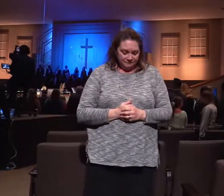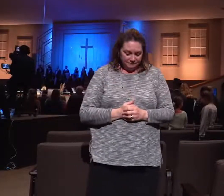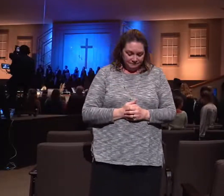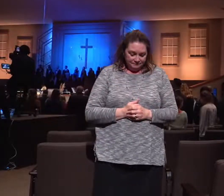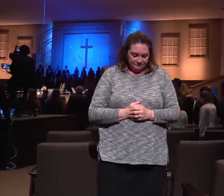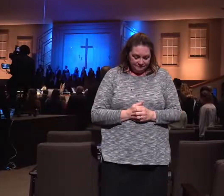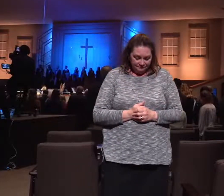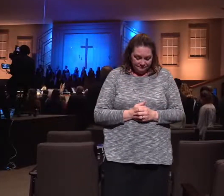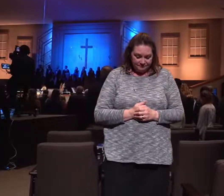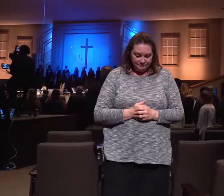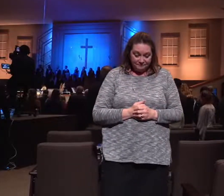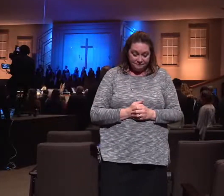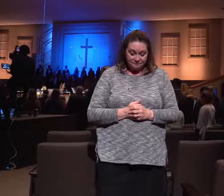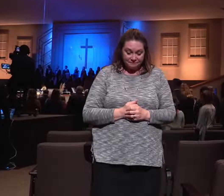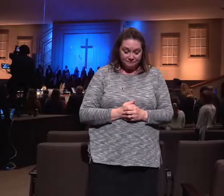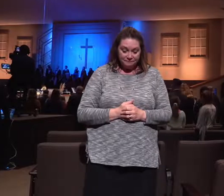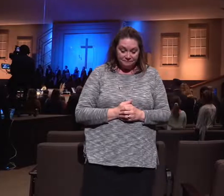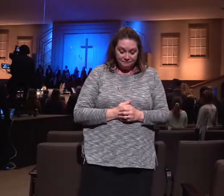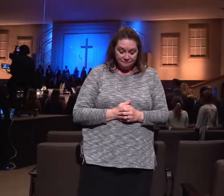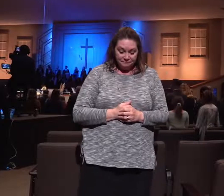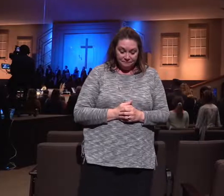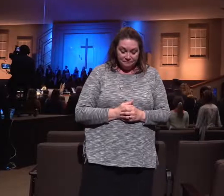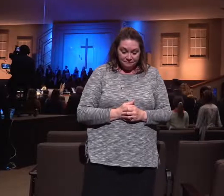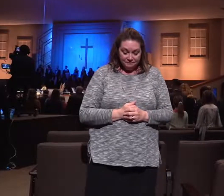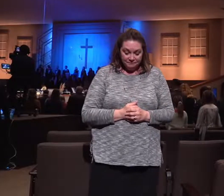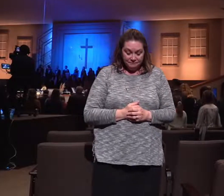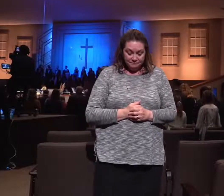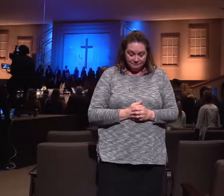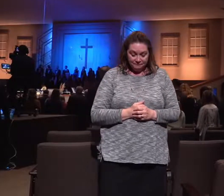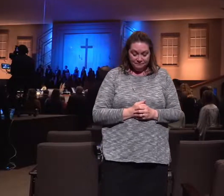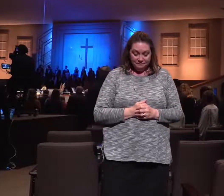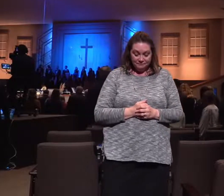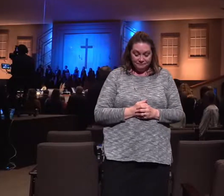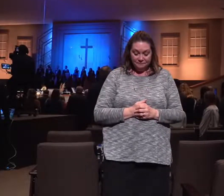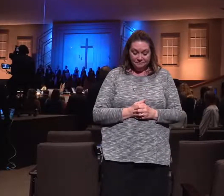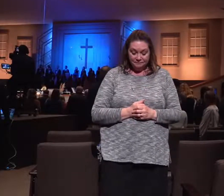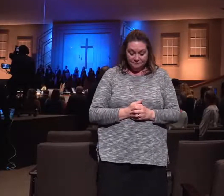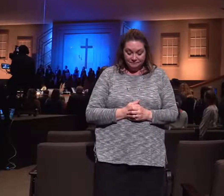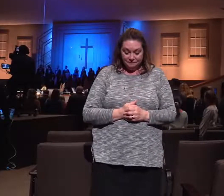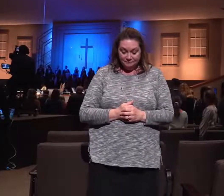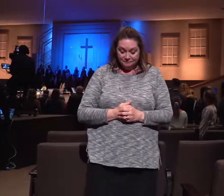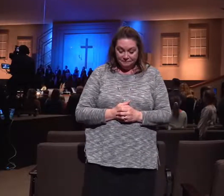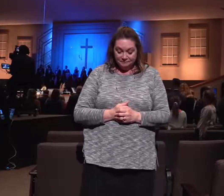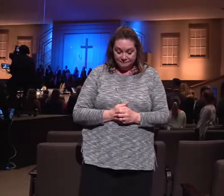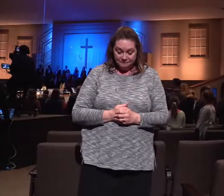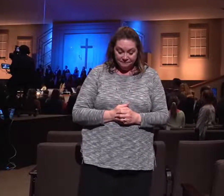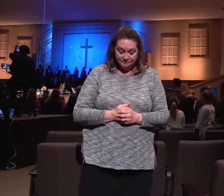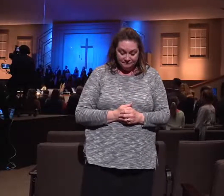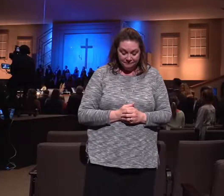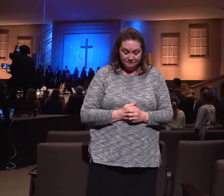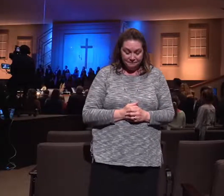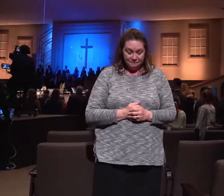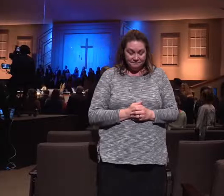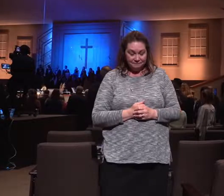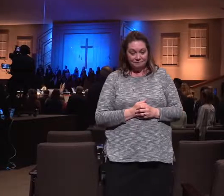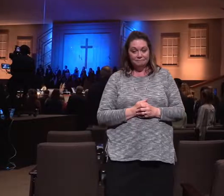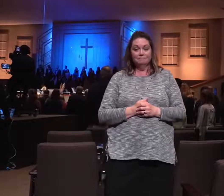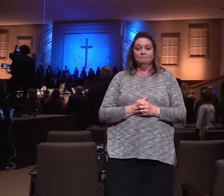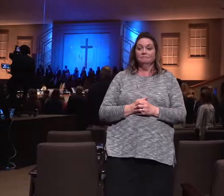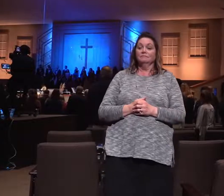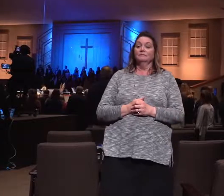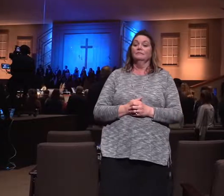sight. Now this next is right from the scripture. By faith, mountains shall be moved. Another great verse. Let's sing